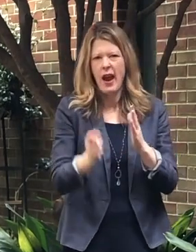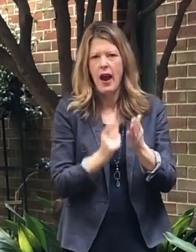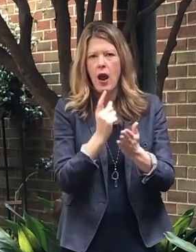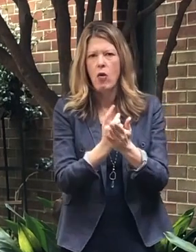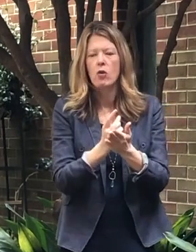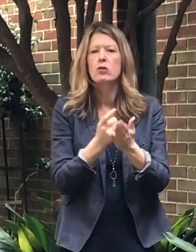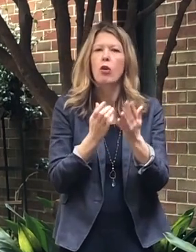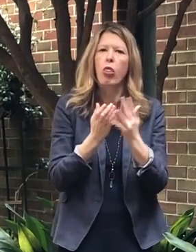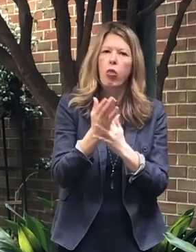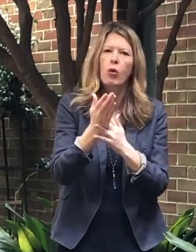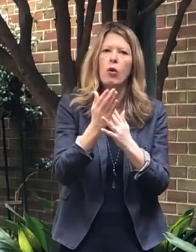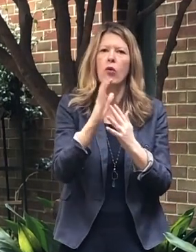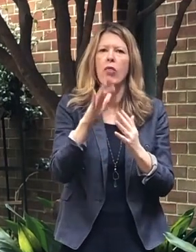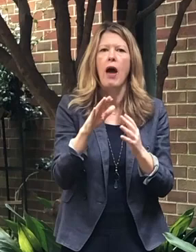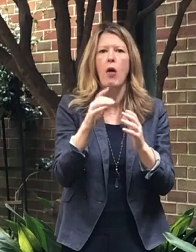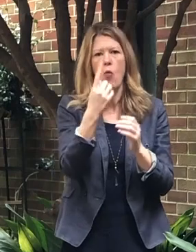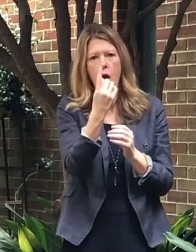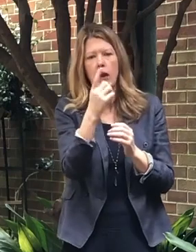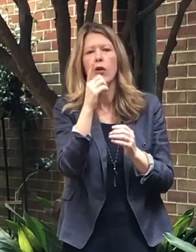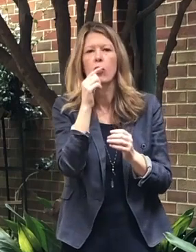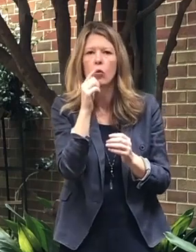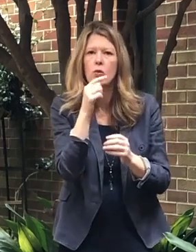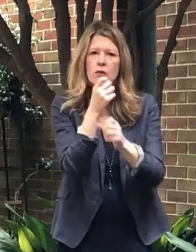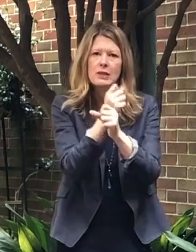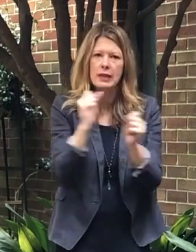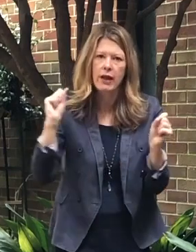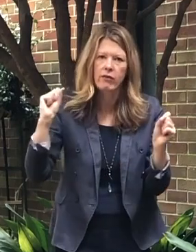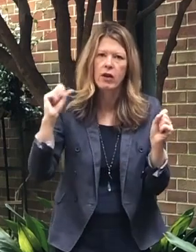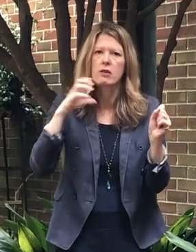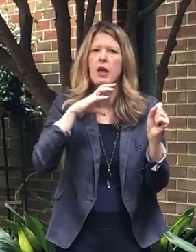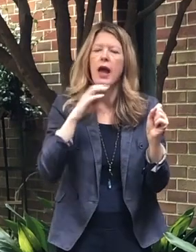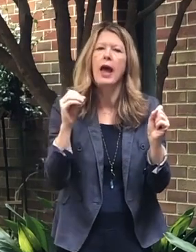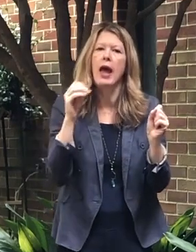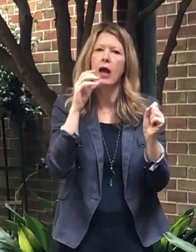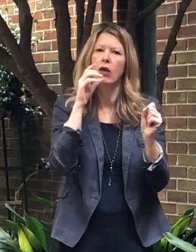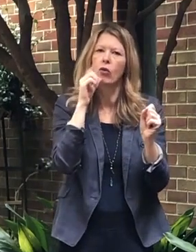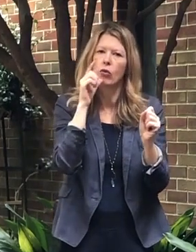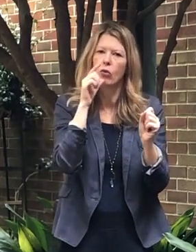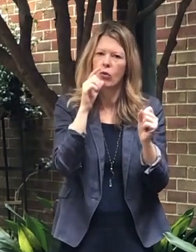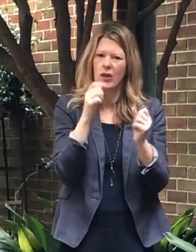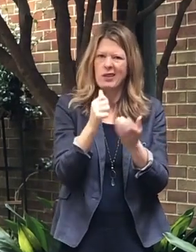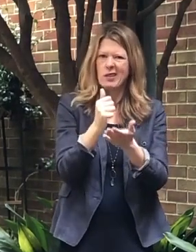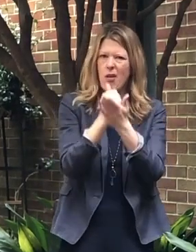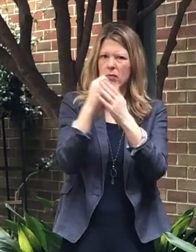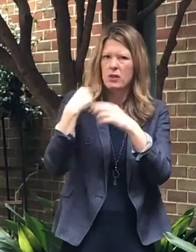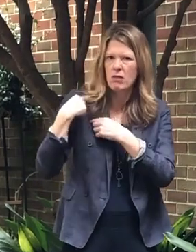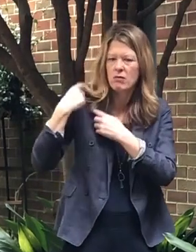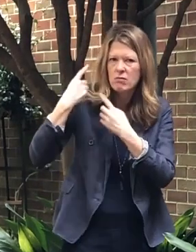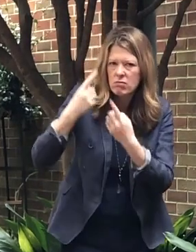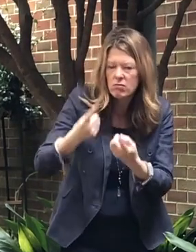for us, your Son, our Savior, Jesus Christ. Amen.